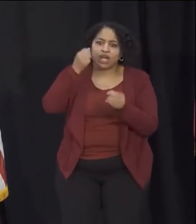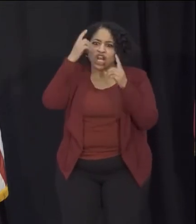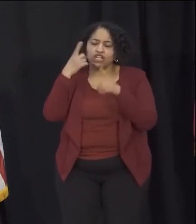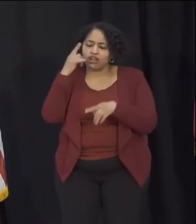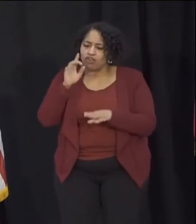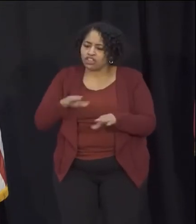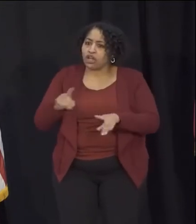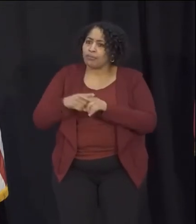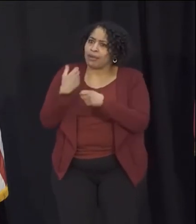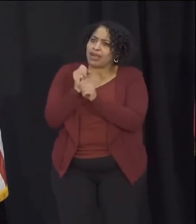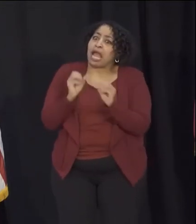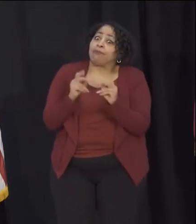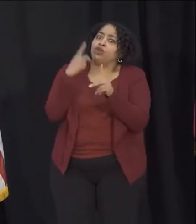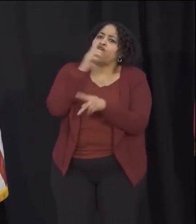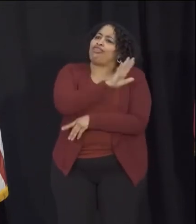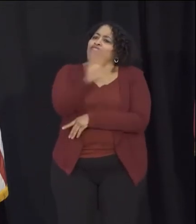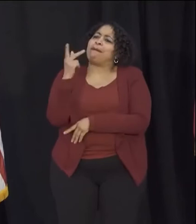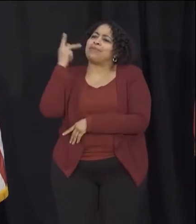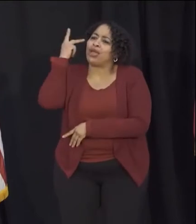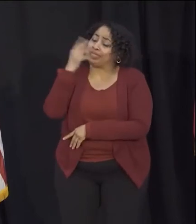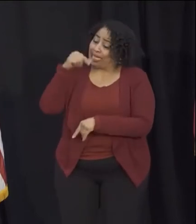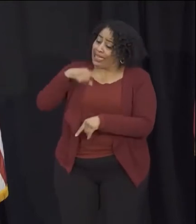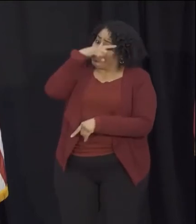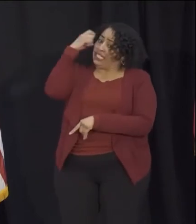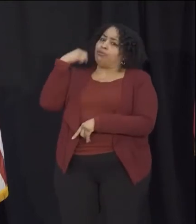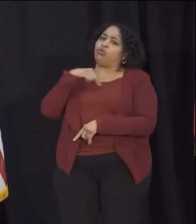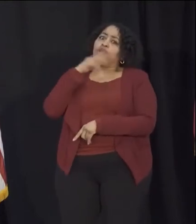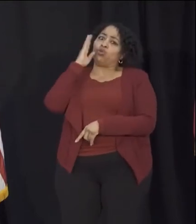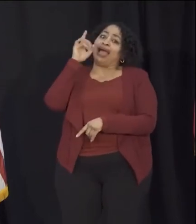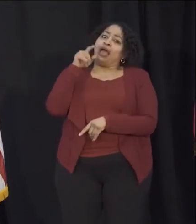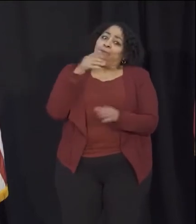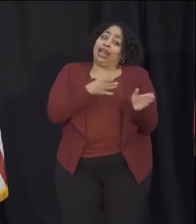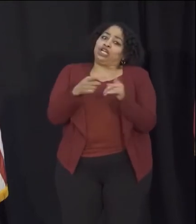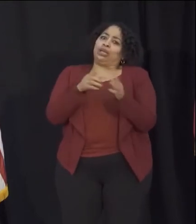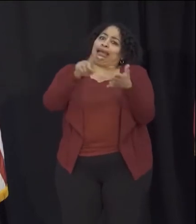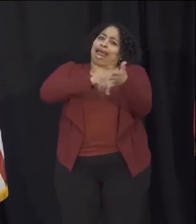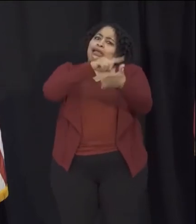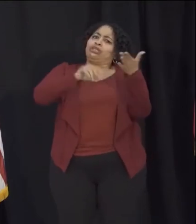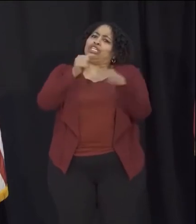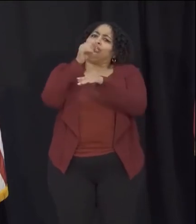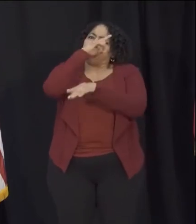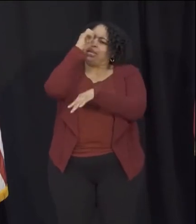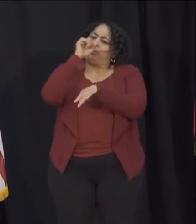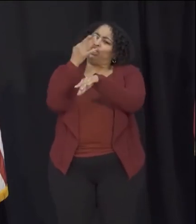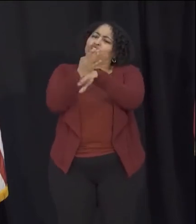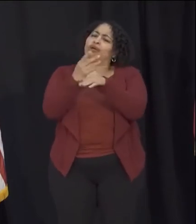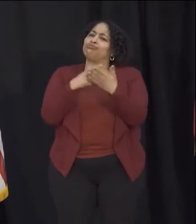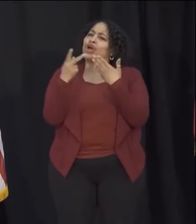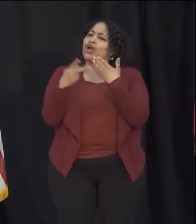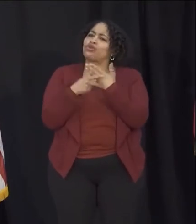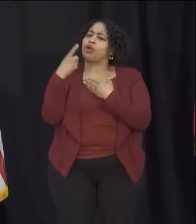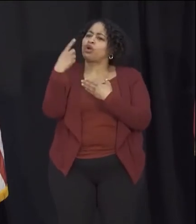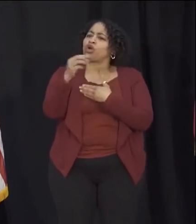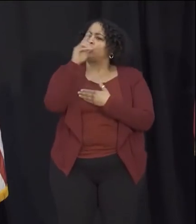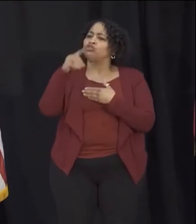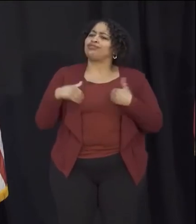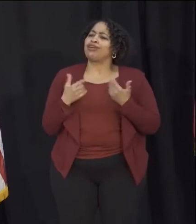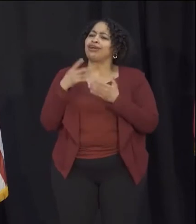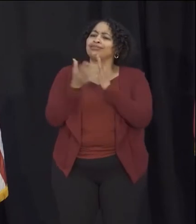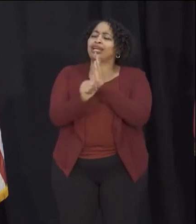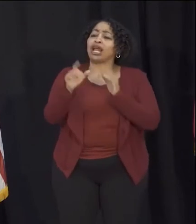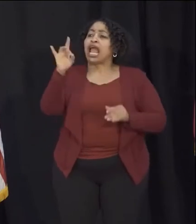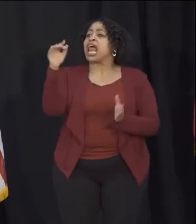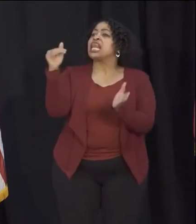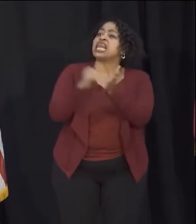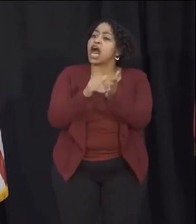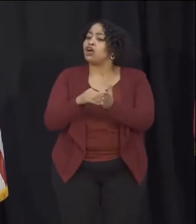their parents. And this summer, we were going to have to cancel our summer jobs program, Go Detroit's Young Talent, where 8,000